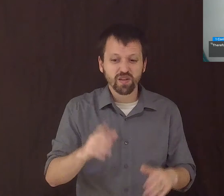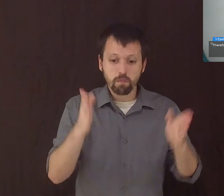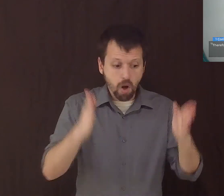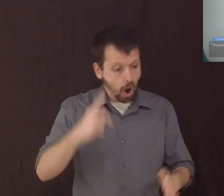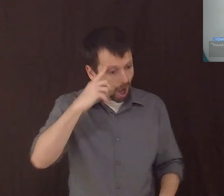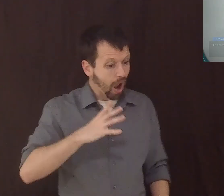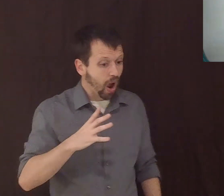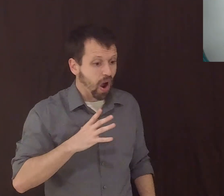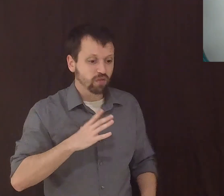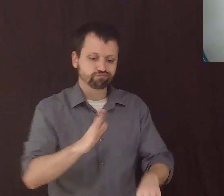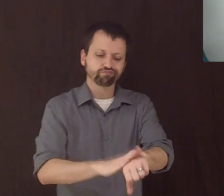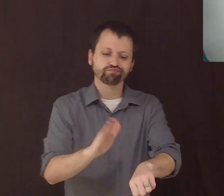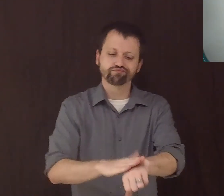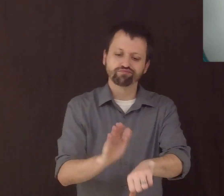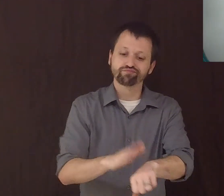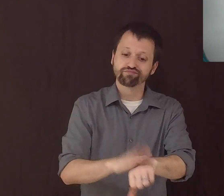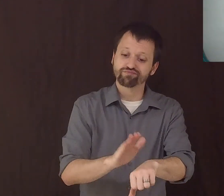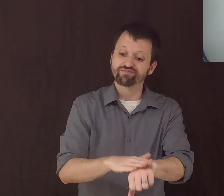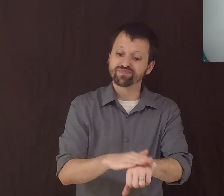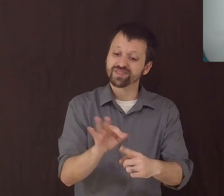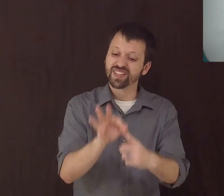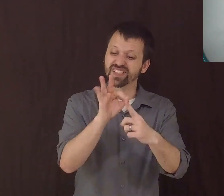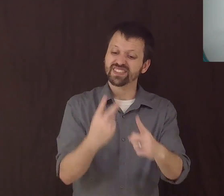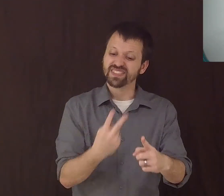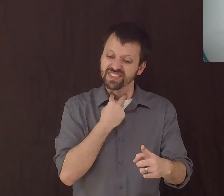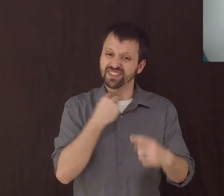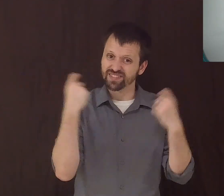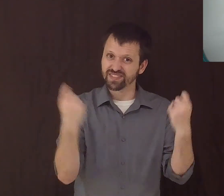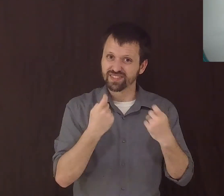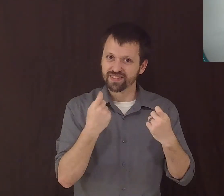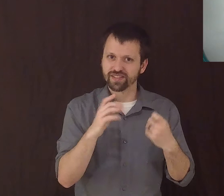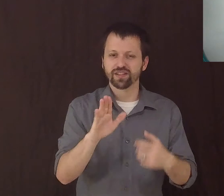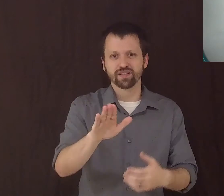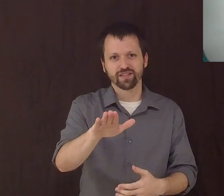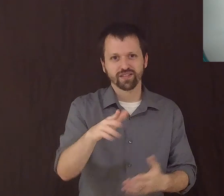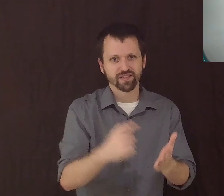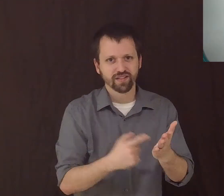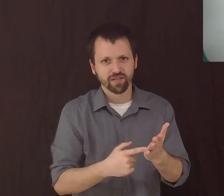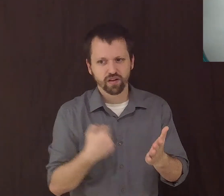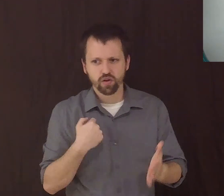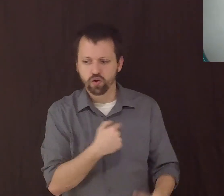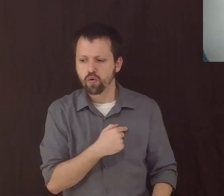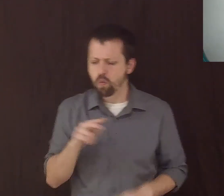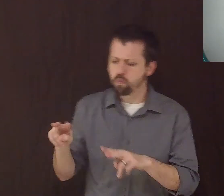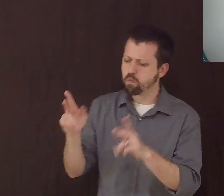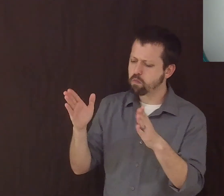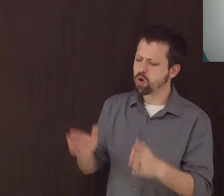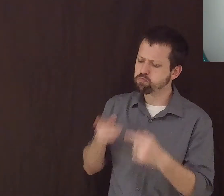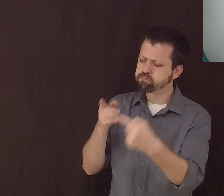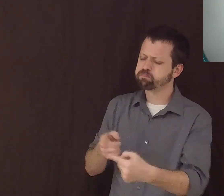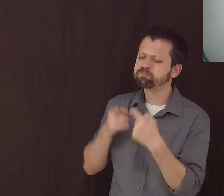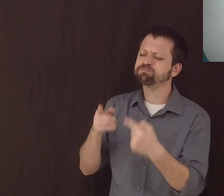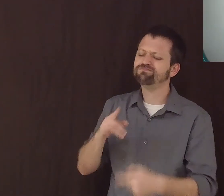he fall. And so, you know, sometimes I think that we can tend to be very hard on people who have struggles. And we can be like, well, I'd never do